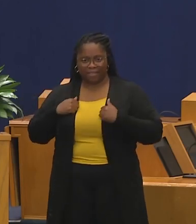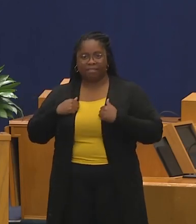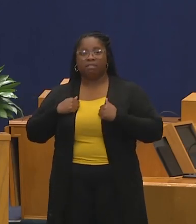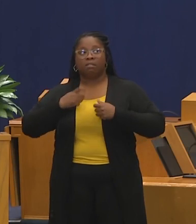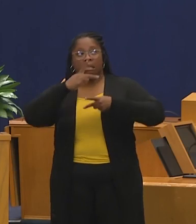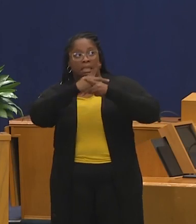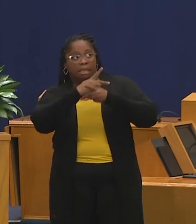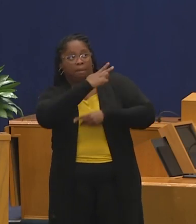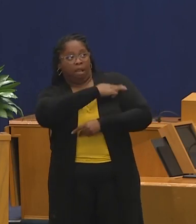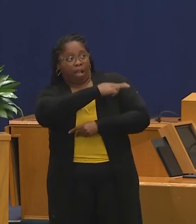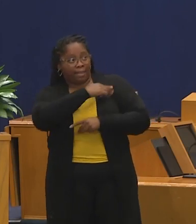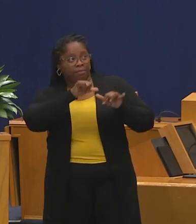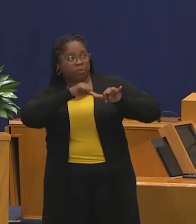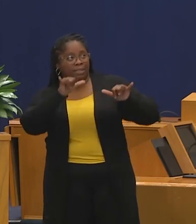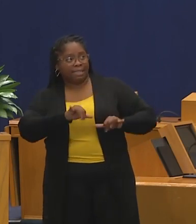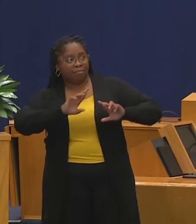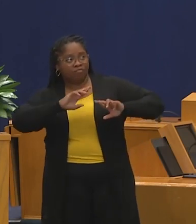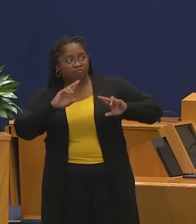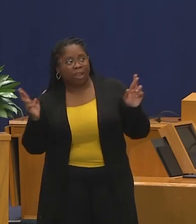can take care of those who need it.